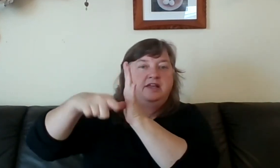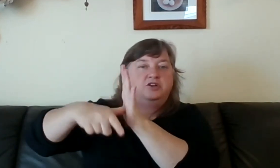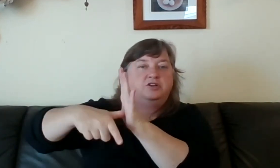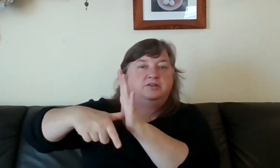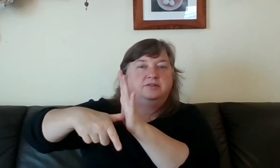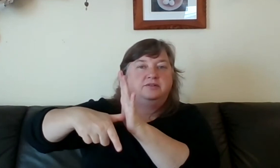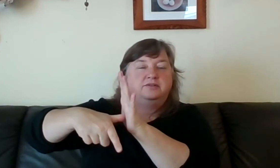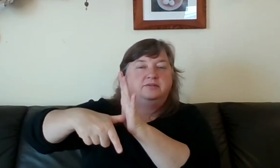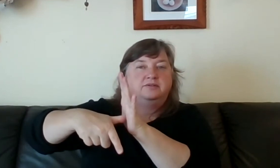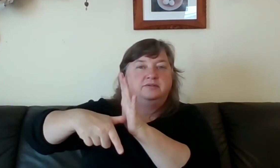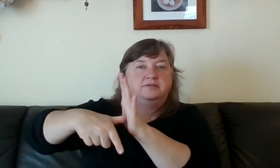Later.